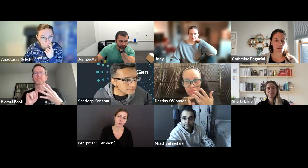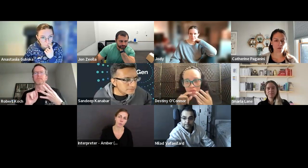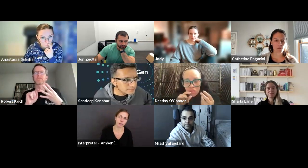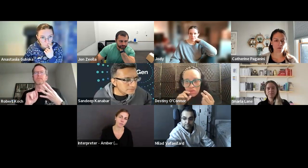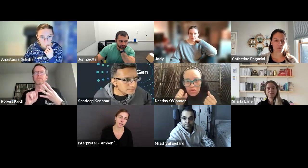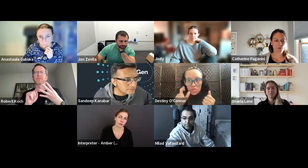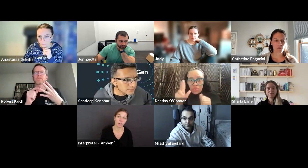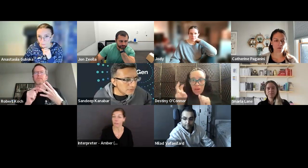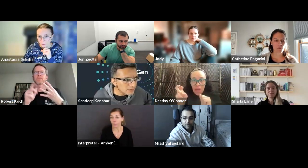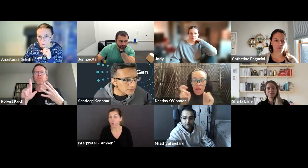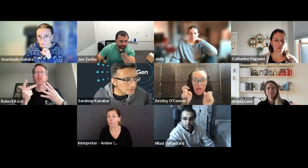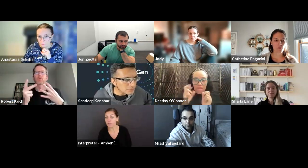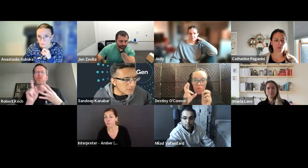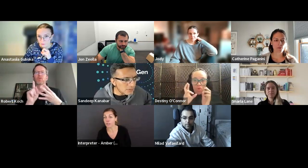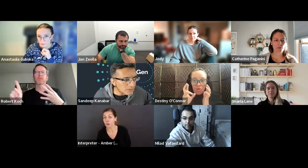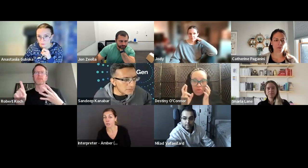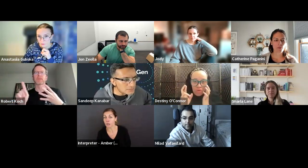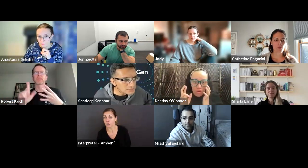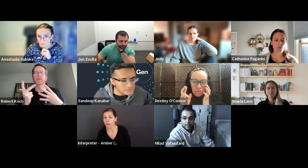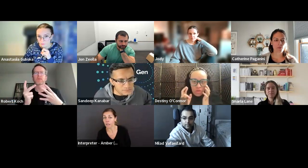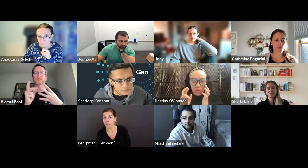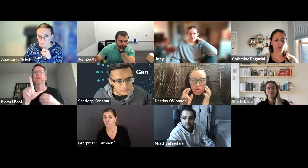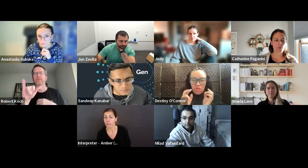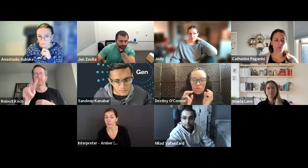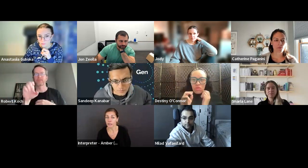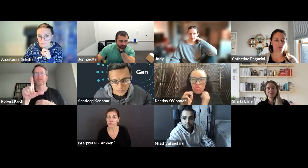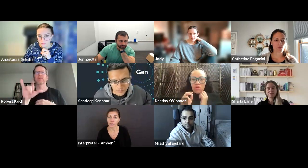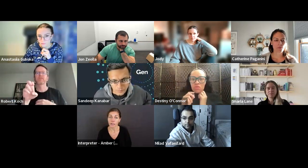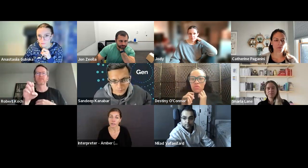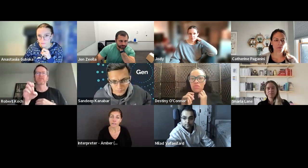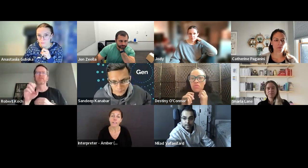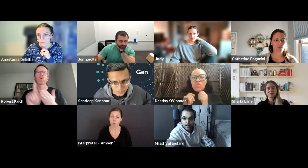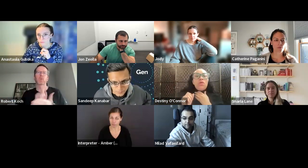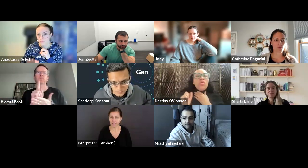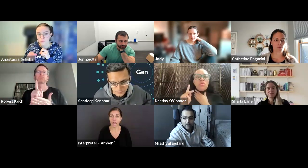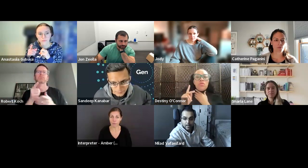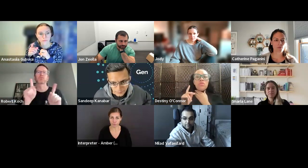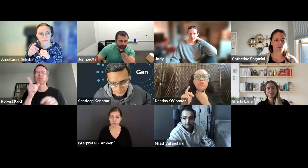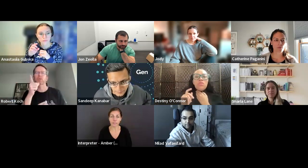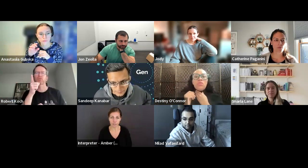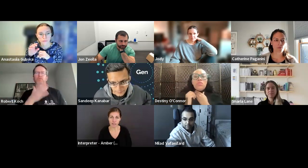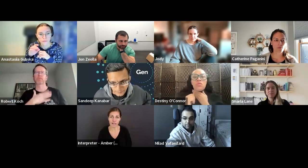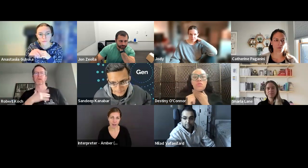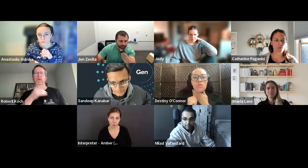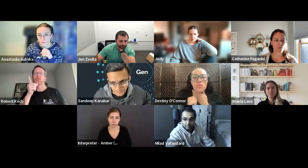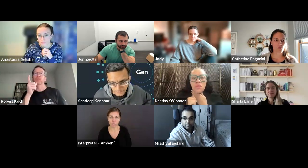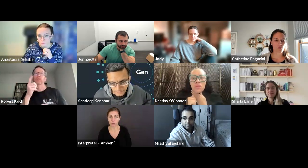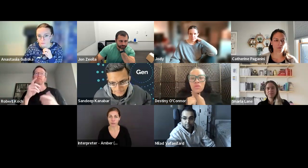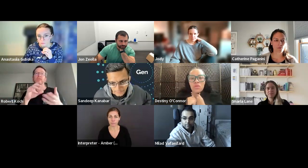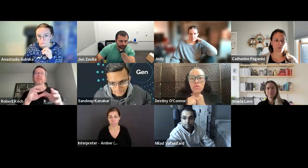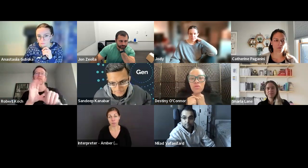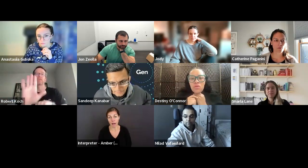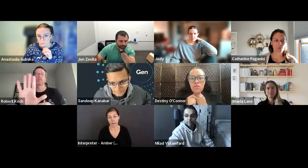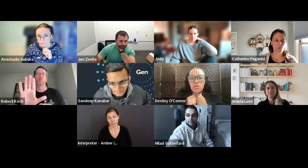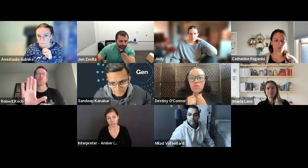says the third week of January. The third week of January? Okay. It's going to be live. It's going to be an hour